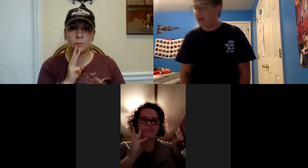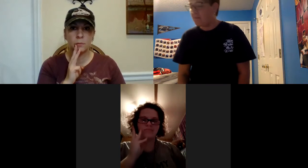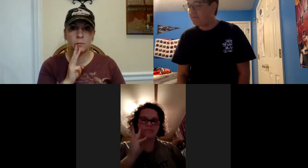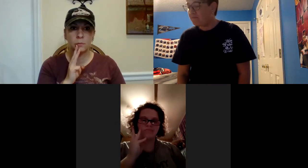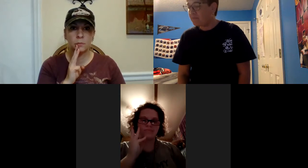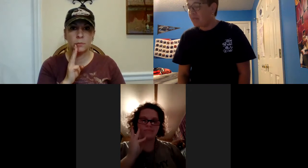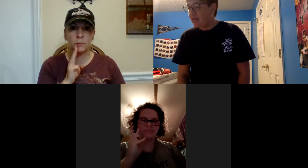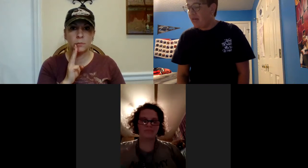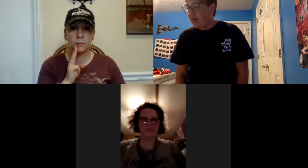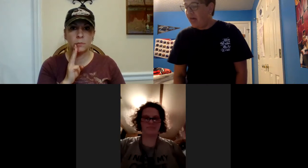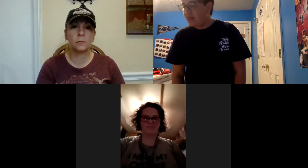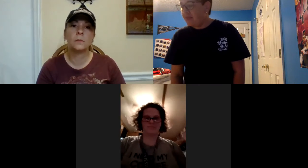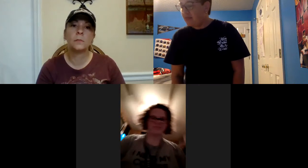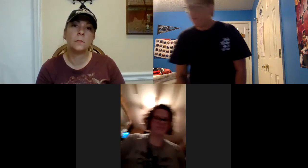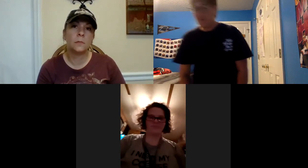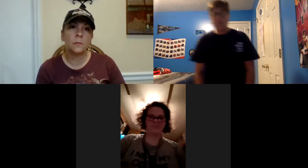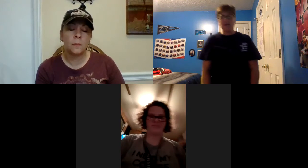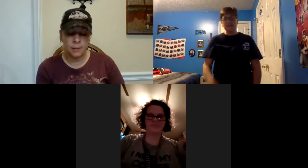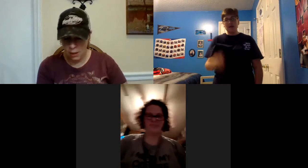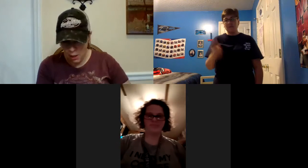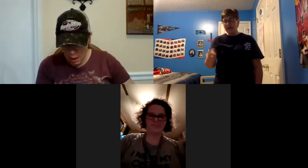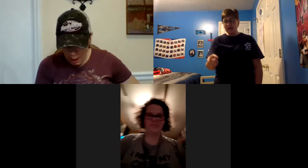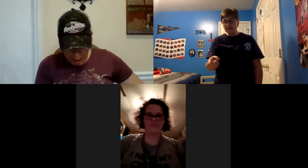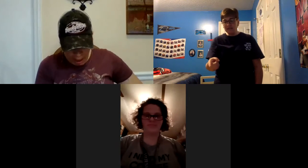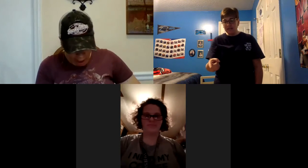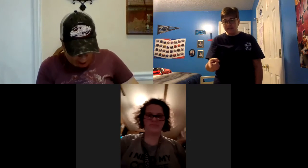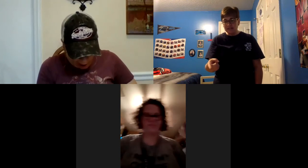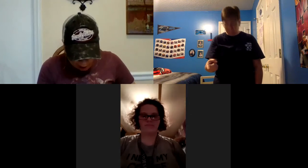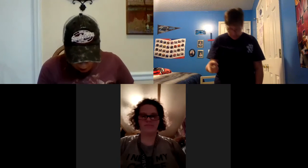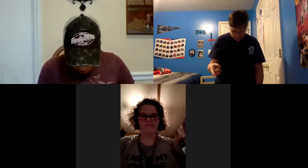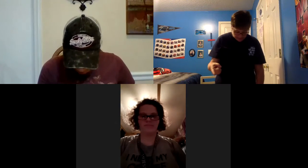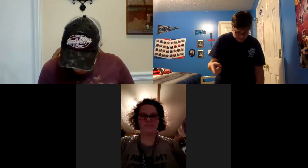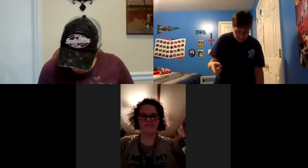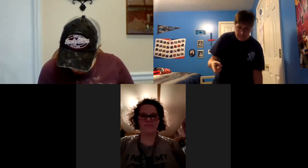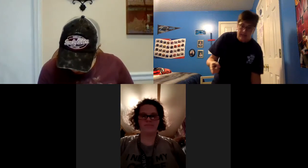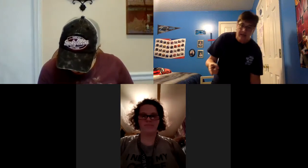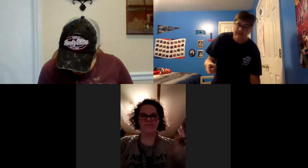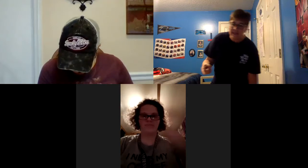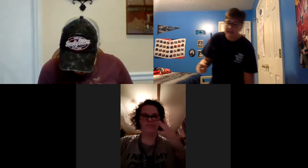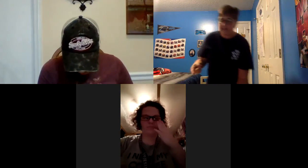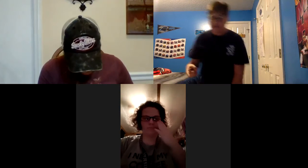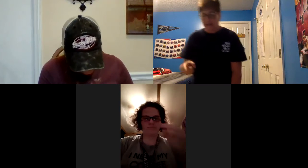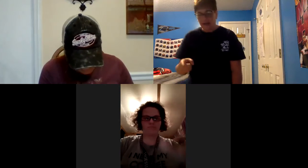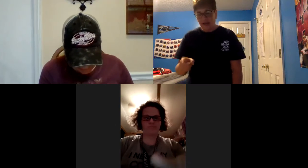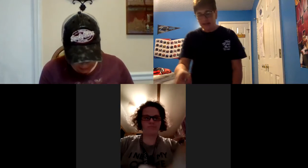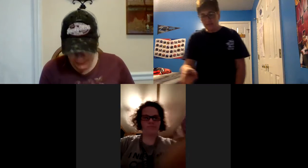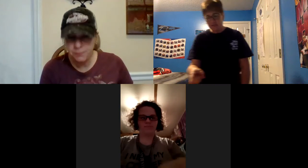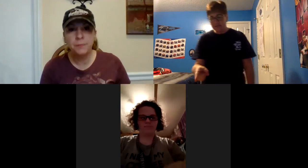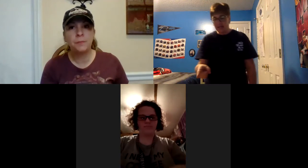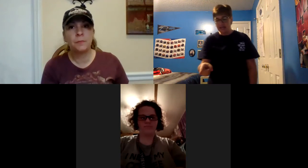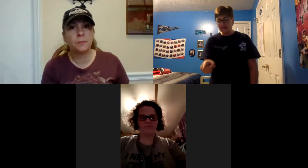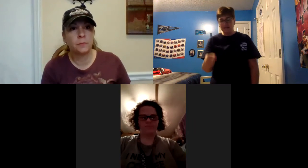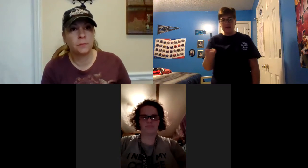So, and then we've got what's up. And I realized last night that I didn't